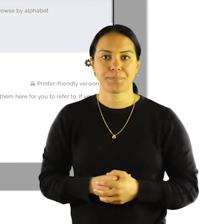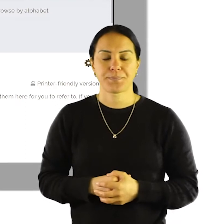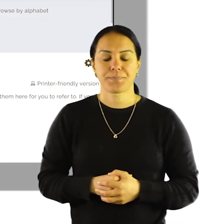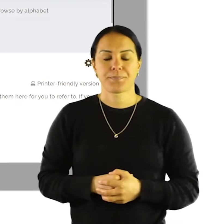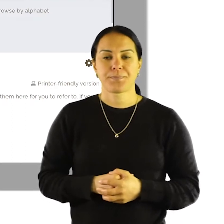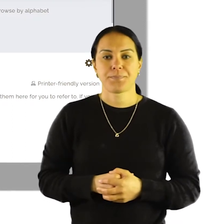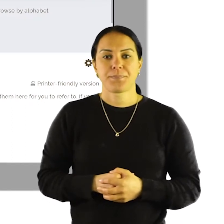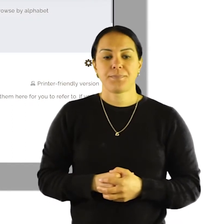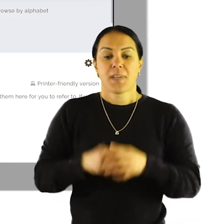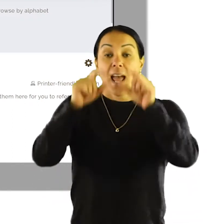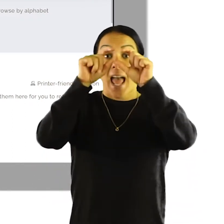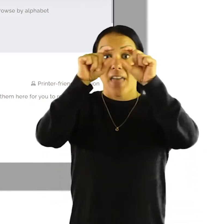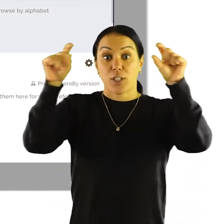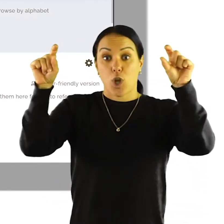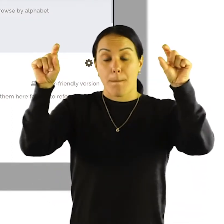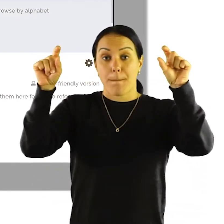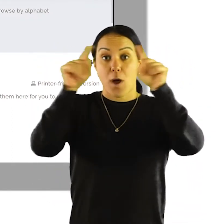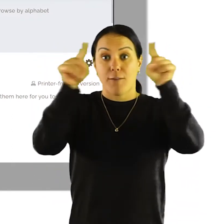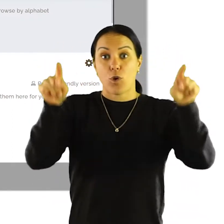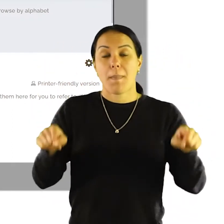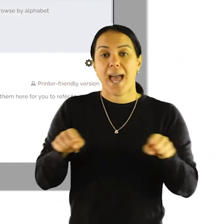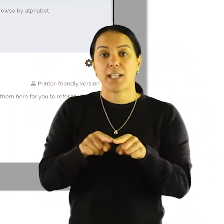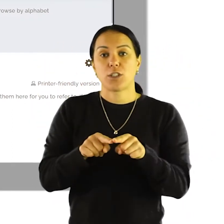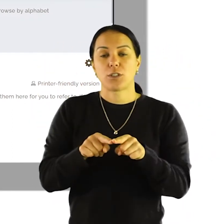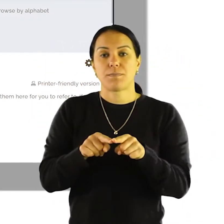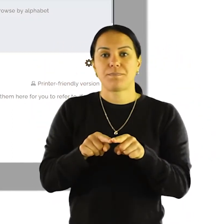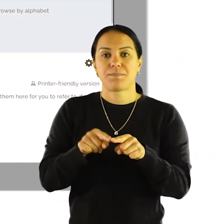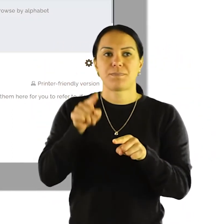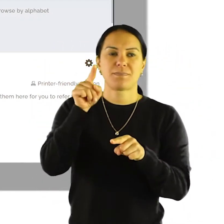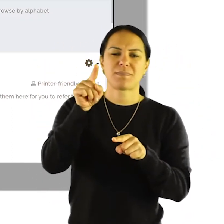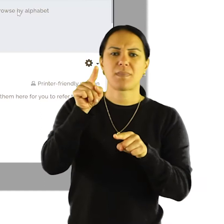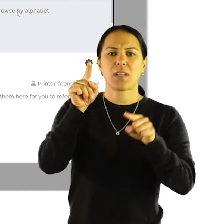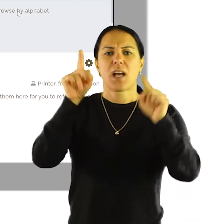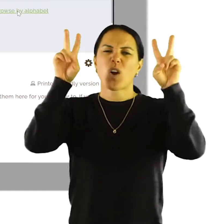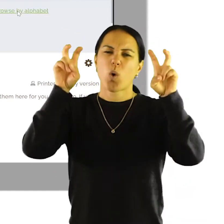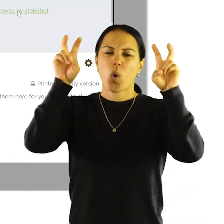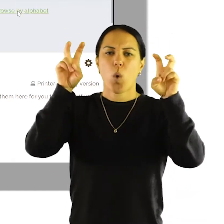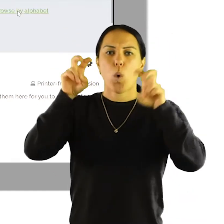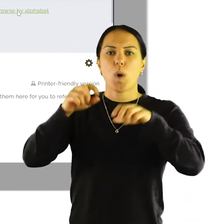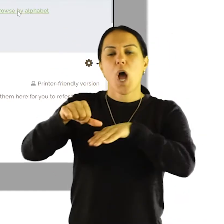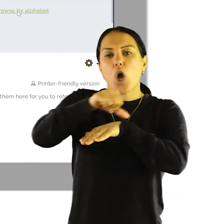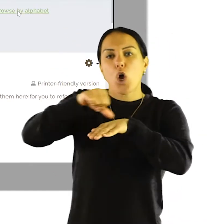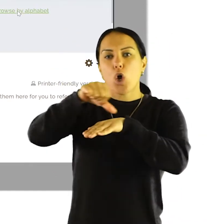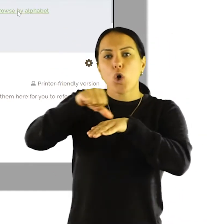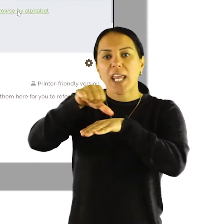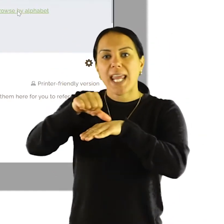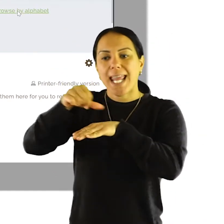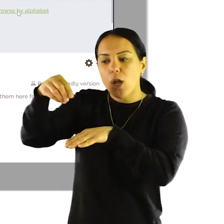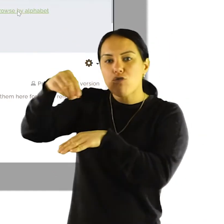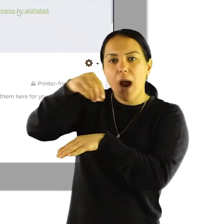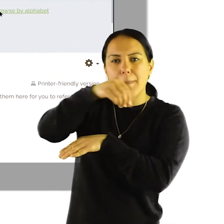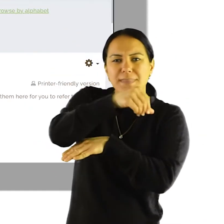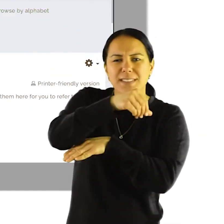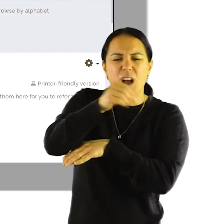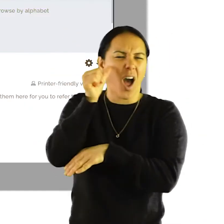Up the top here, on the very top of your page, you'll find what we call cookie crumbs. It's a very